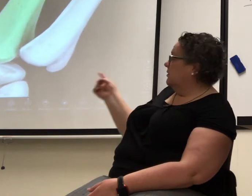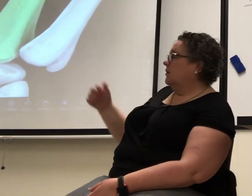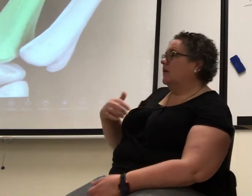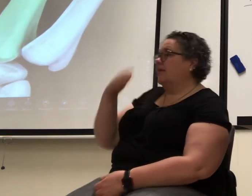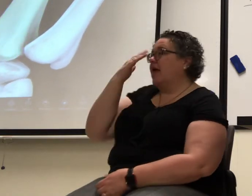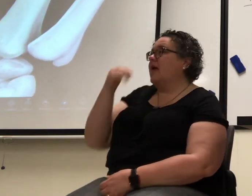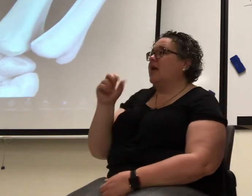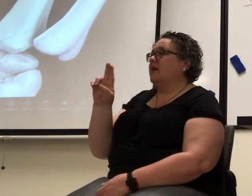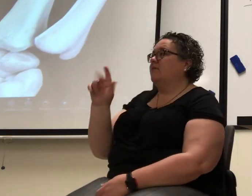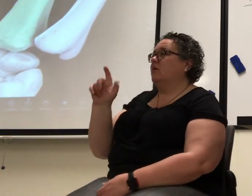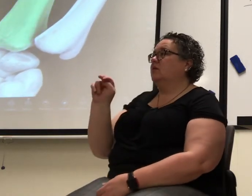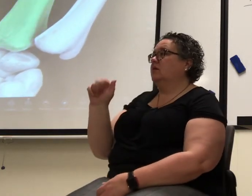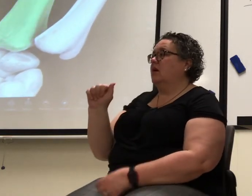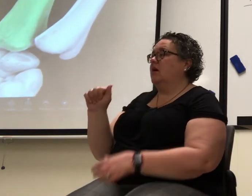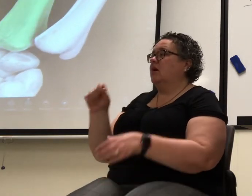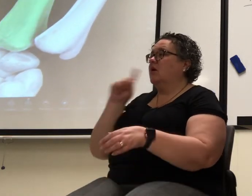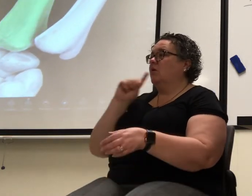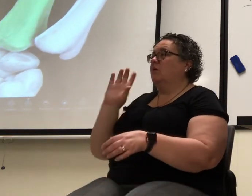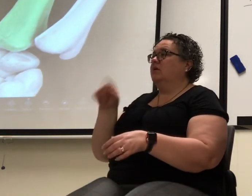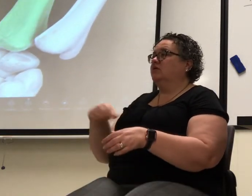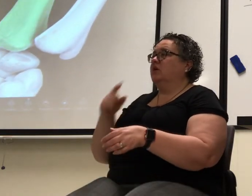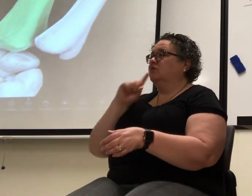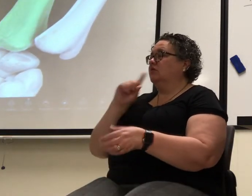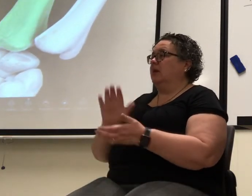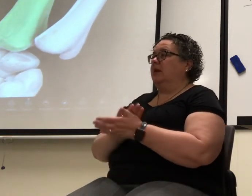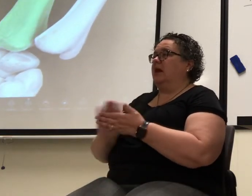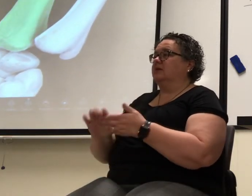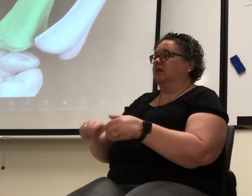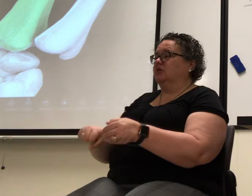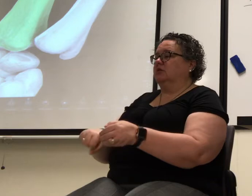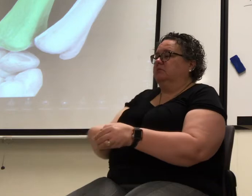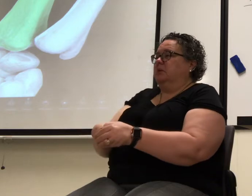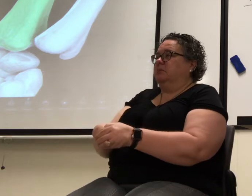notch quite nicely.